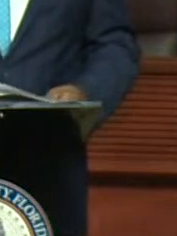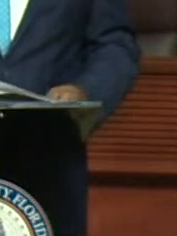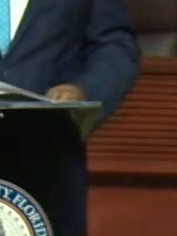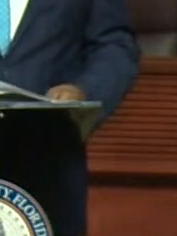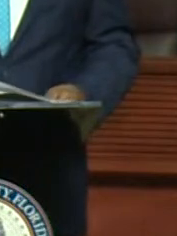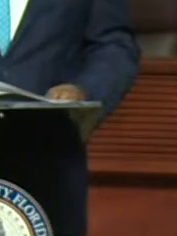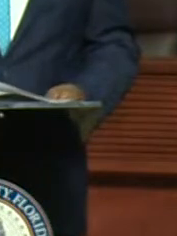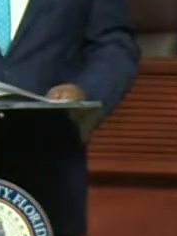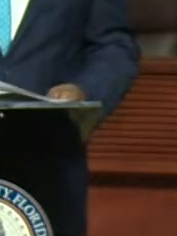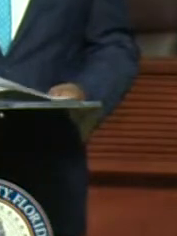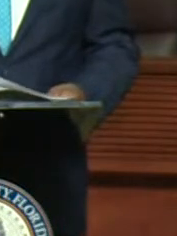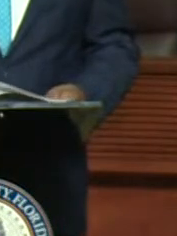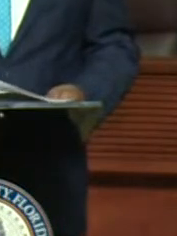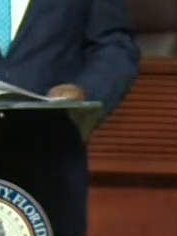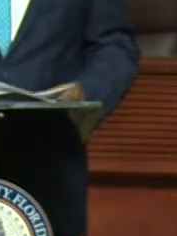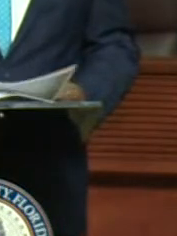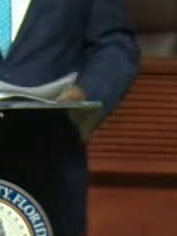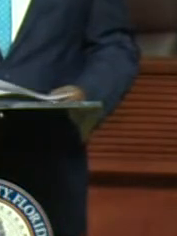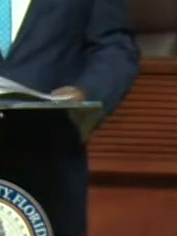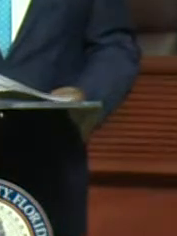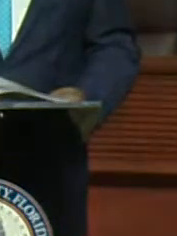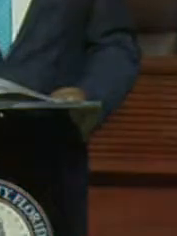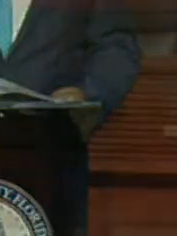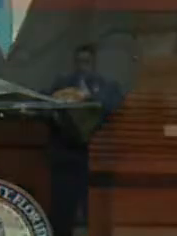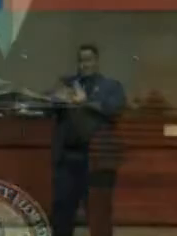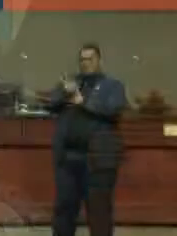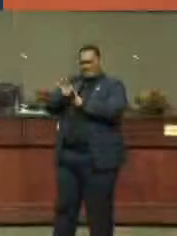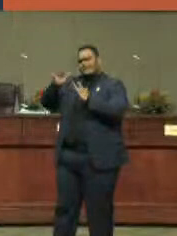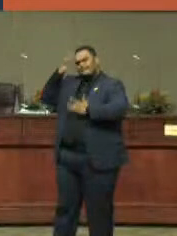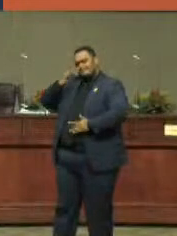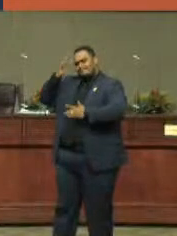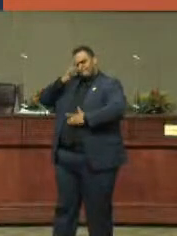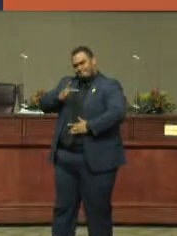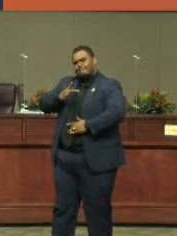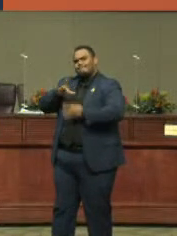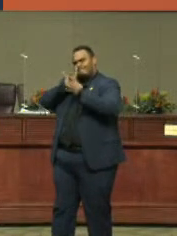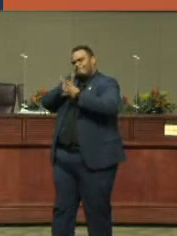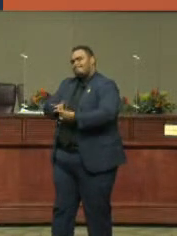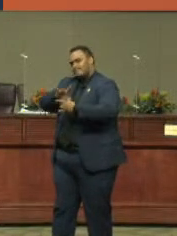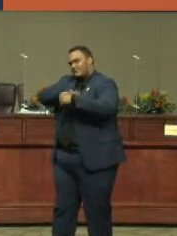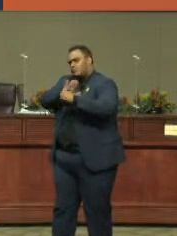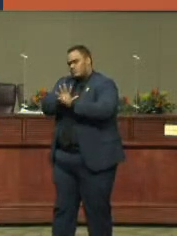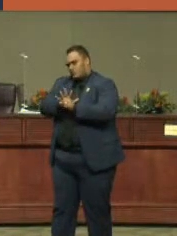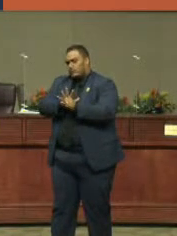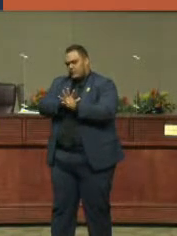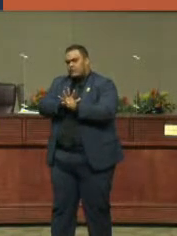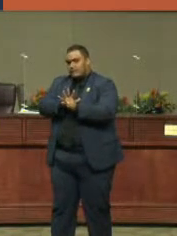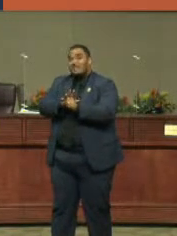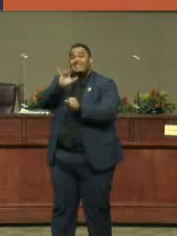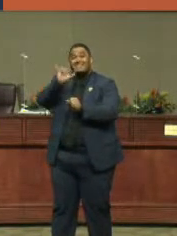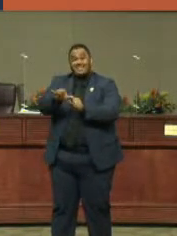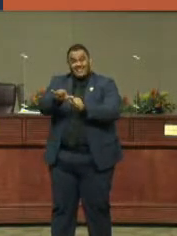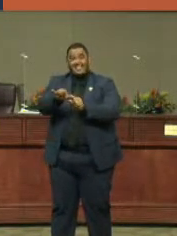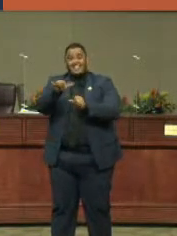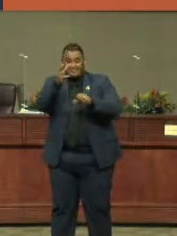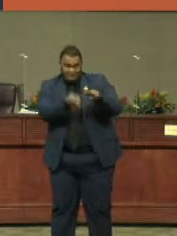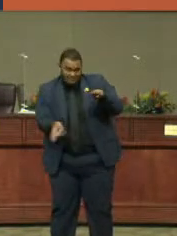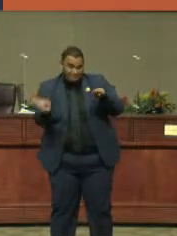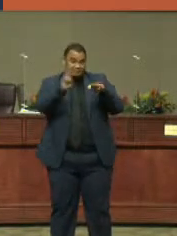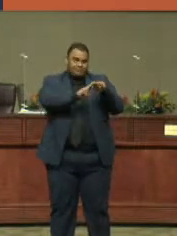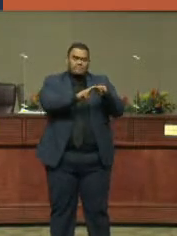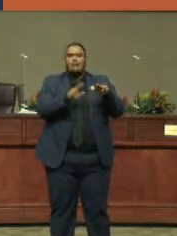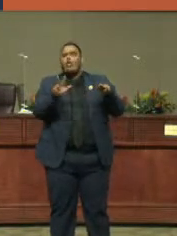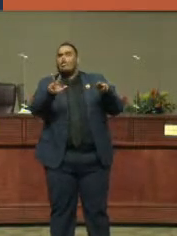50,135 cases reported in Orange County year to date. That is an increase of 375